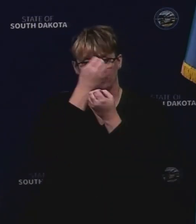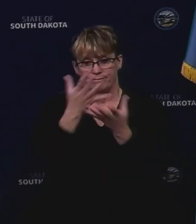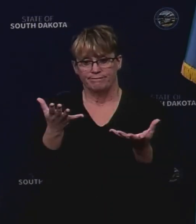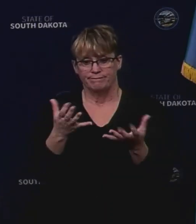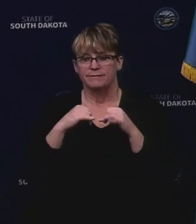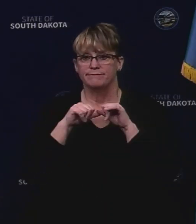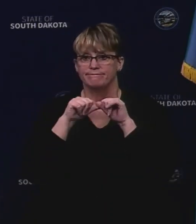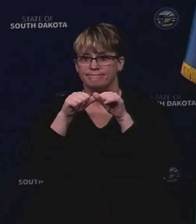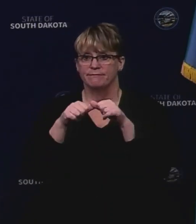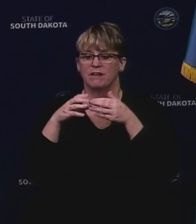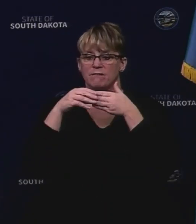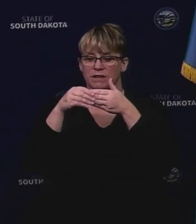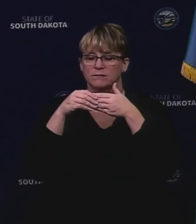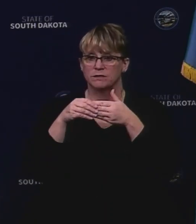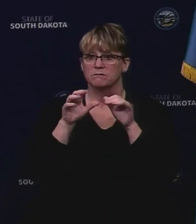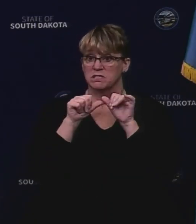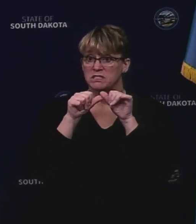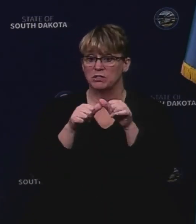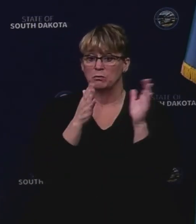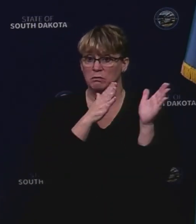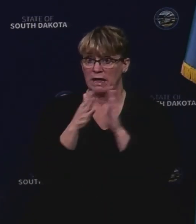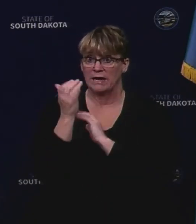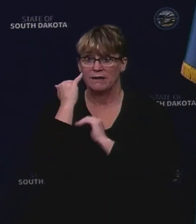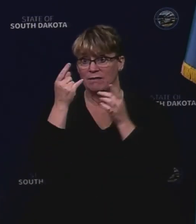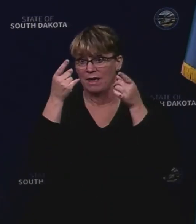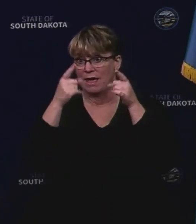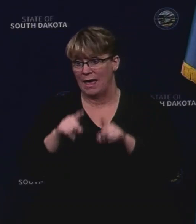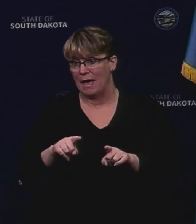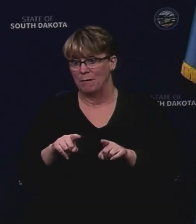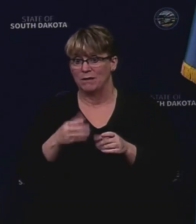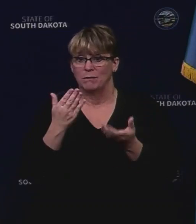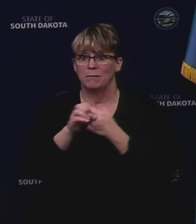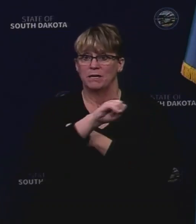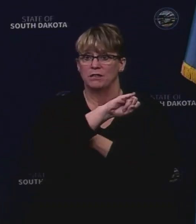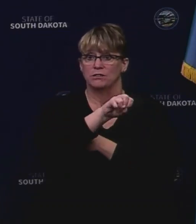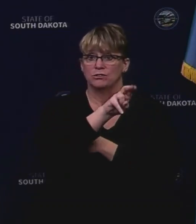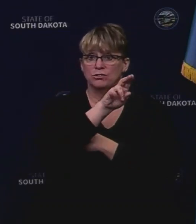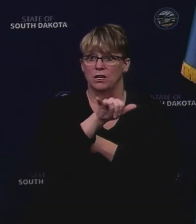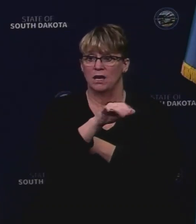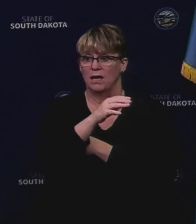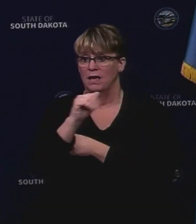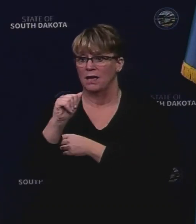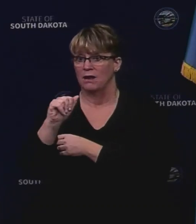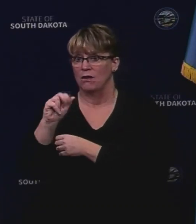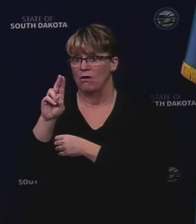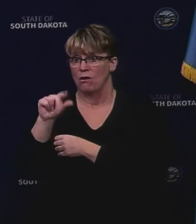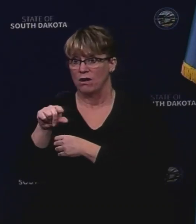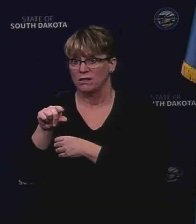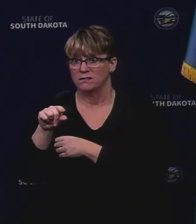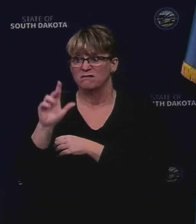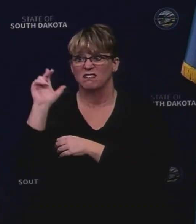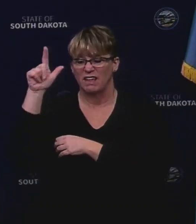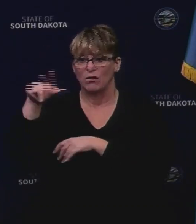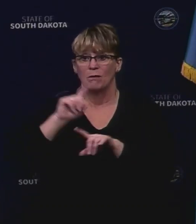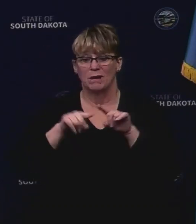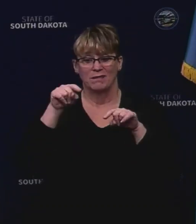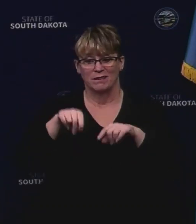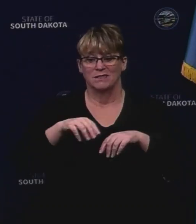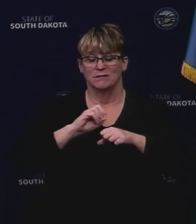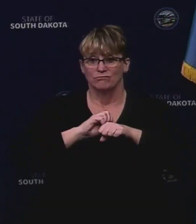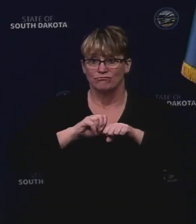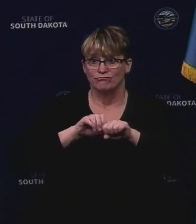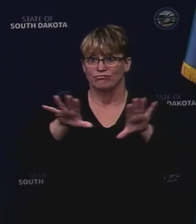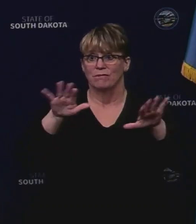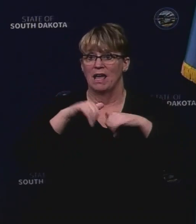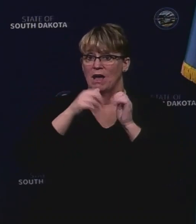can continue planning those events if they happen later into July and August, but also know that depending on this virus and how it